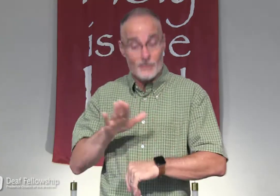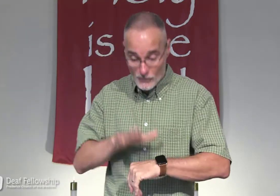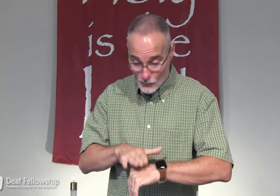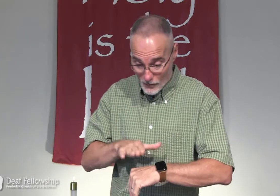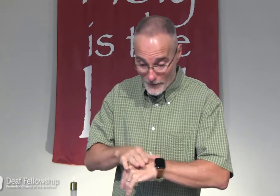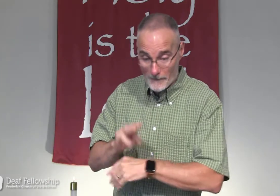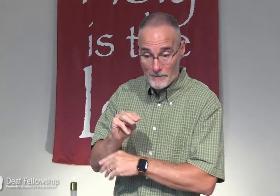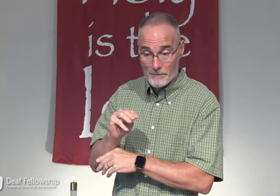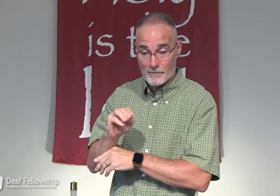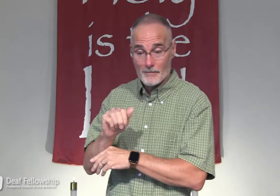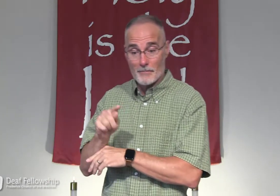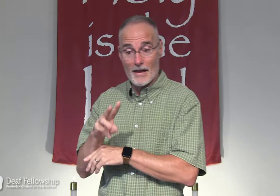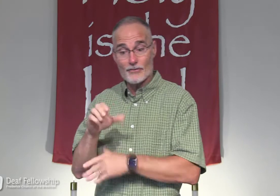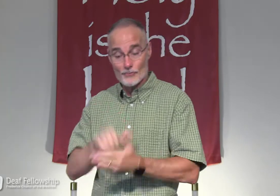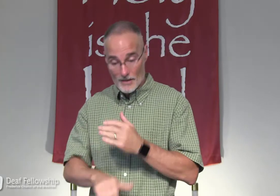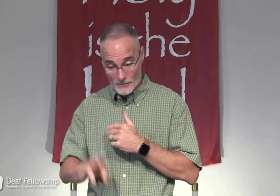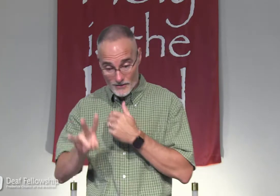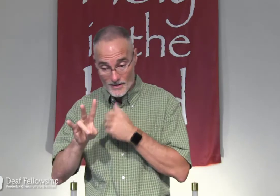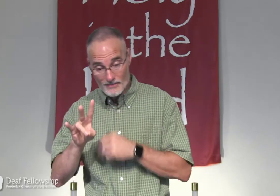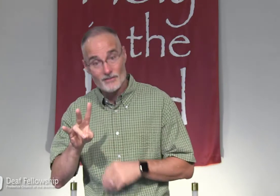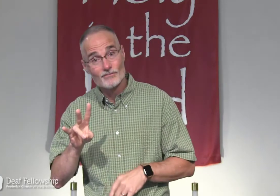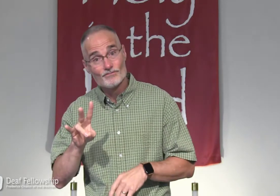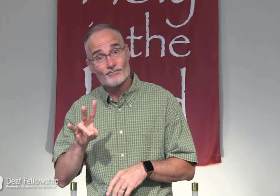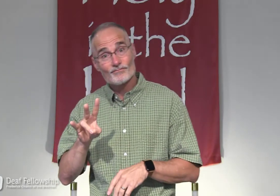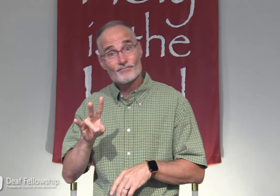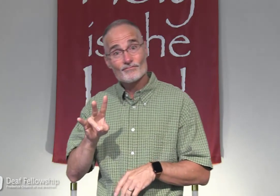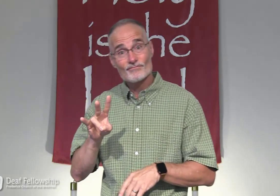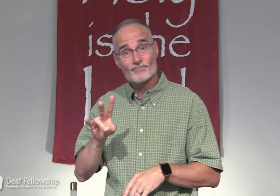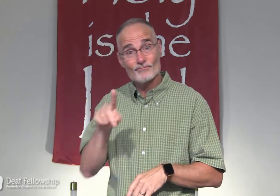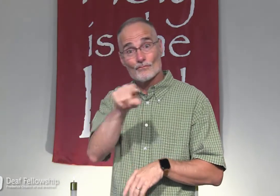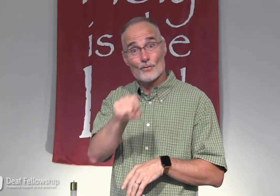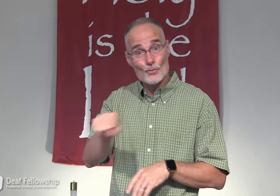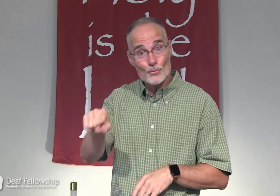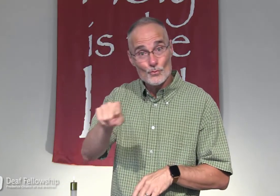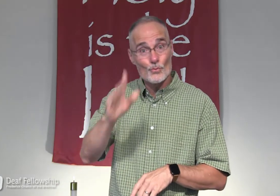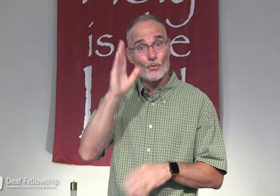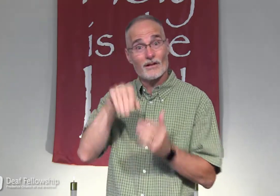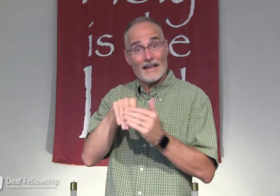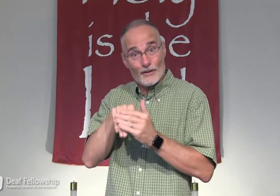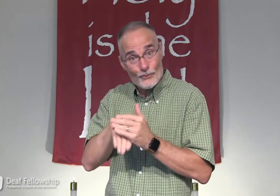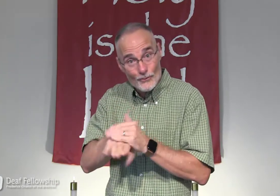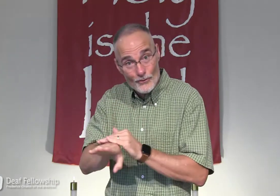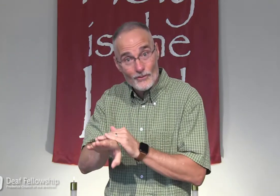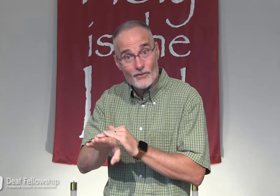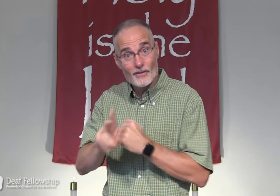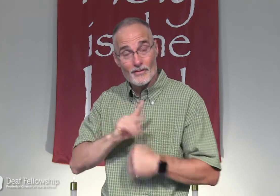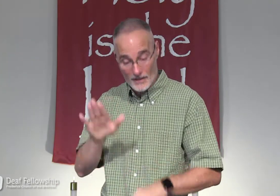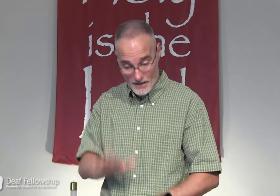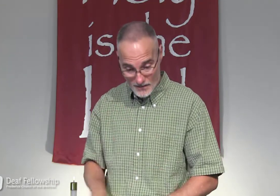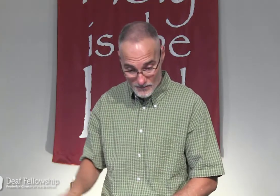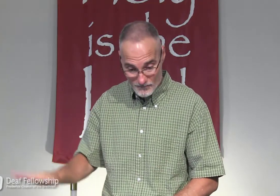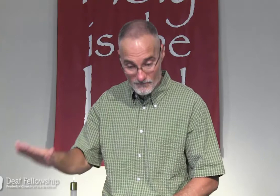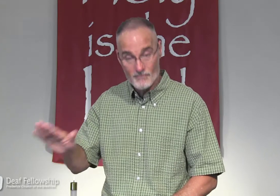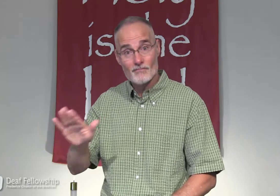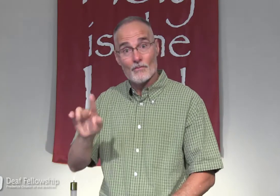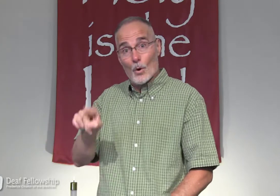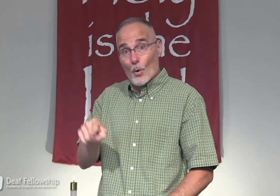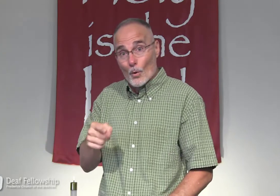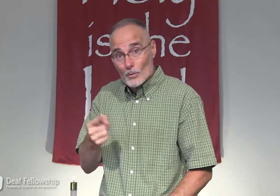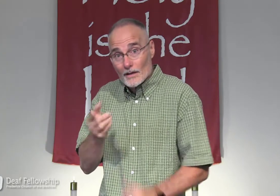Most importantly, Jesus warns us in Matthew chapter 7. He says, you will enter